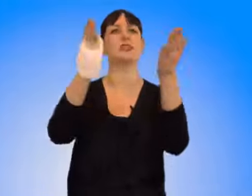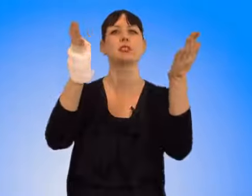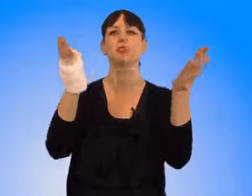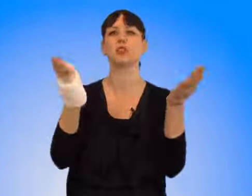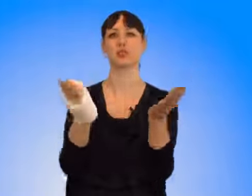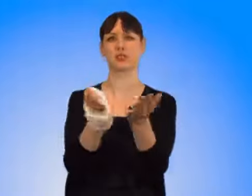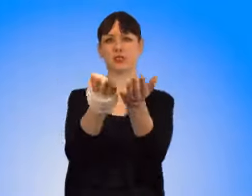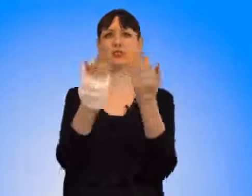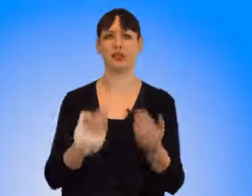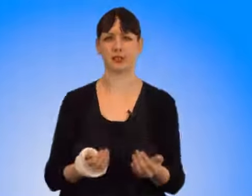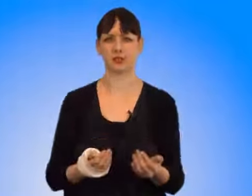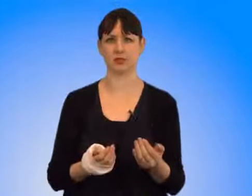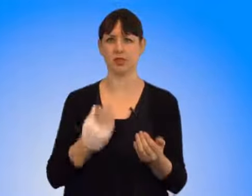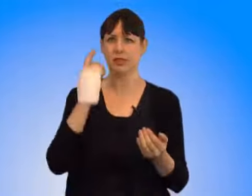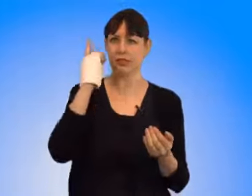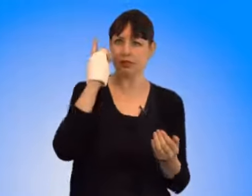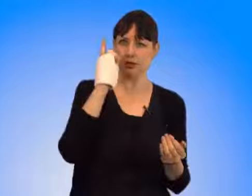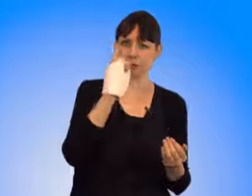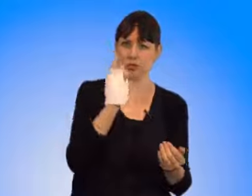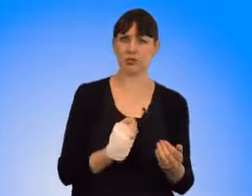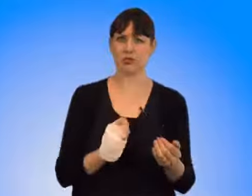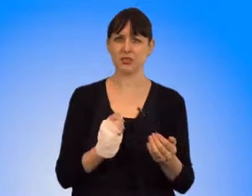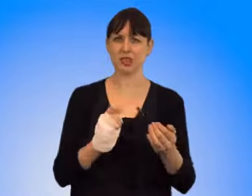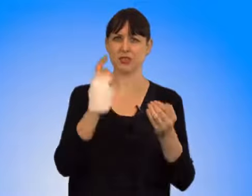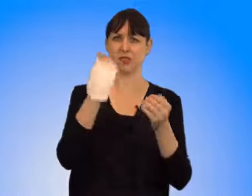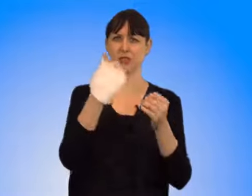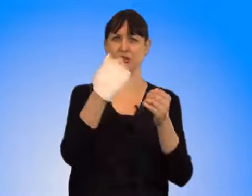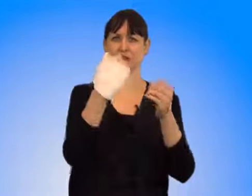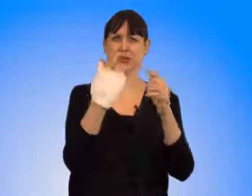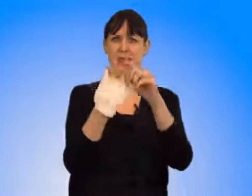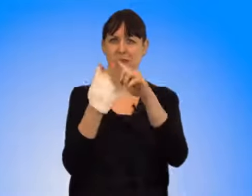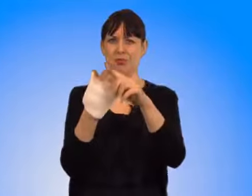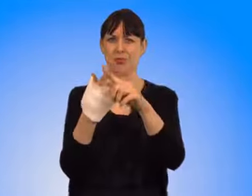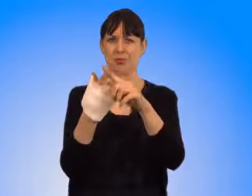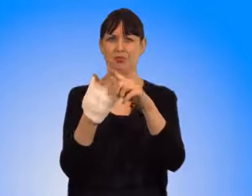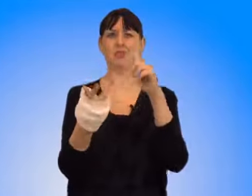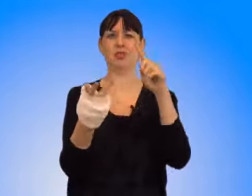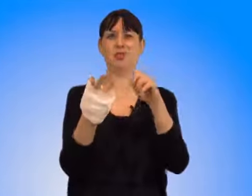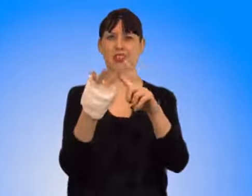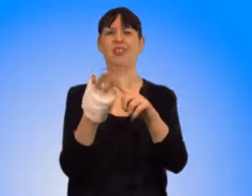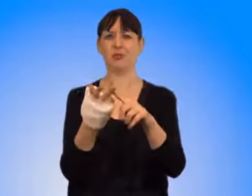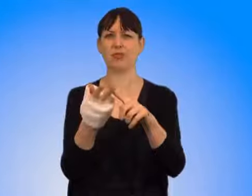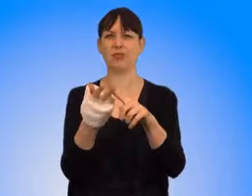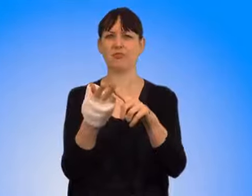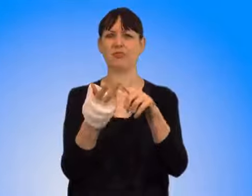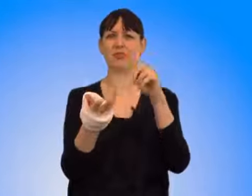on the sofa to relax. But you want to take your laptop, your coffee,